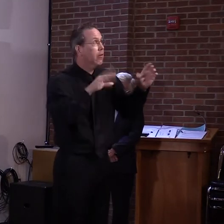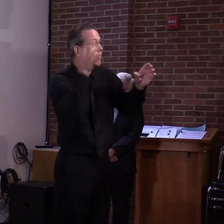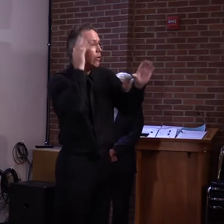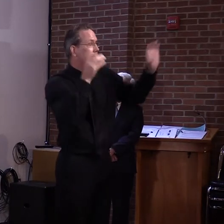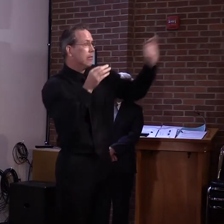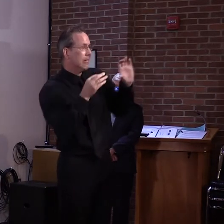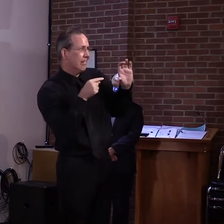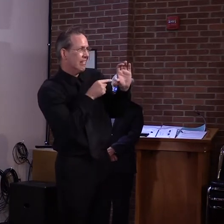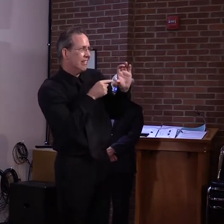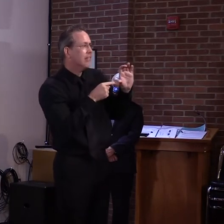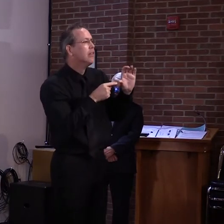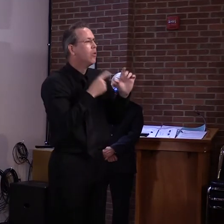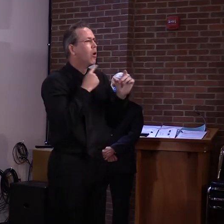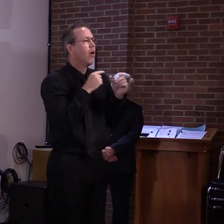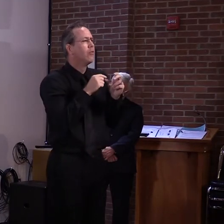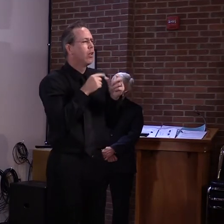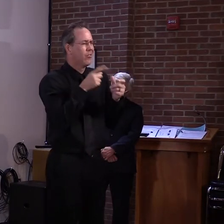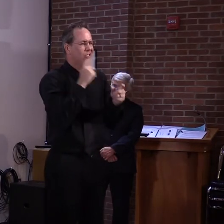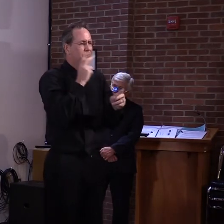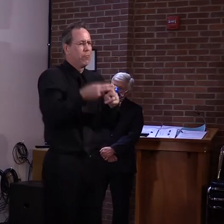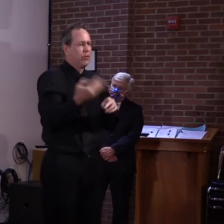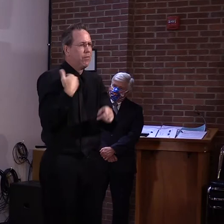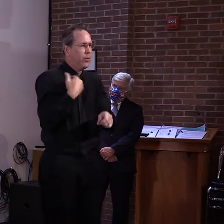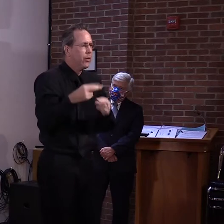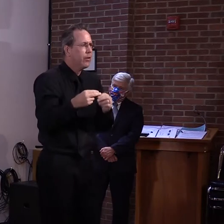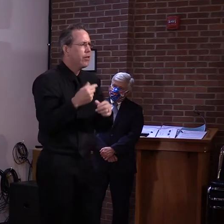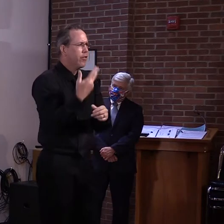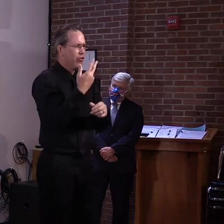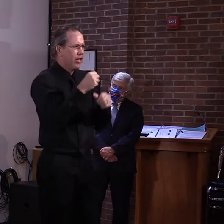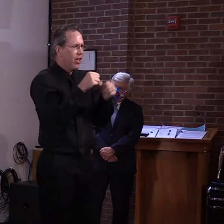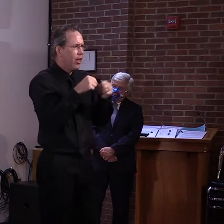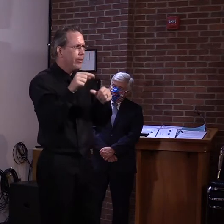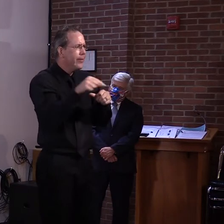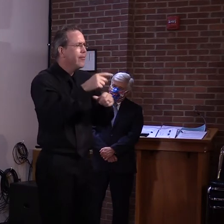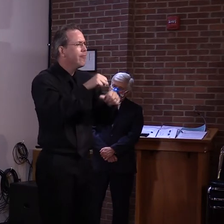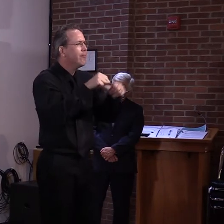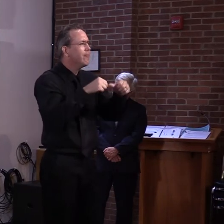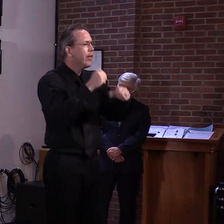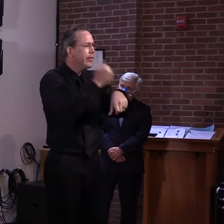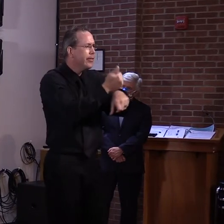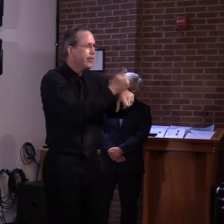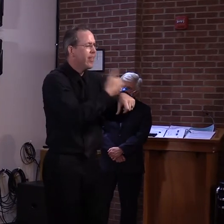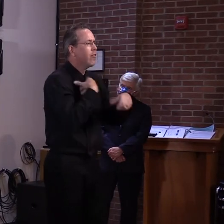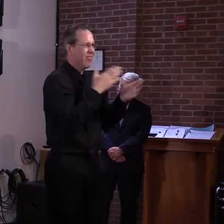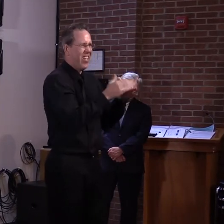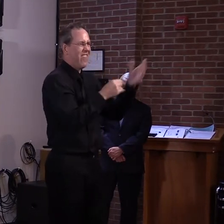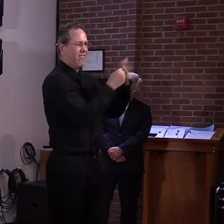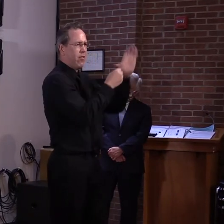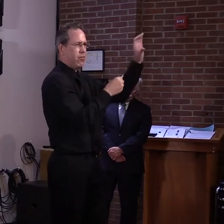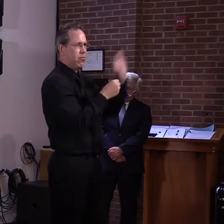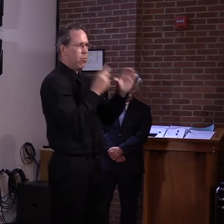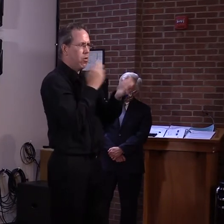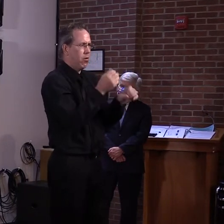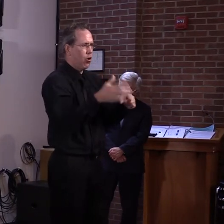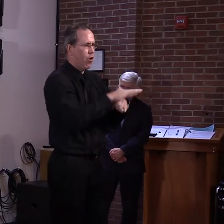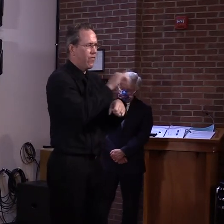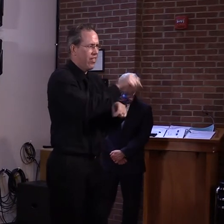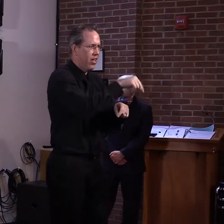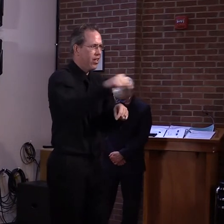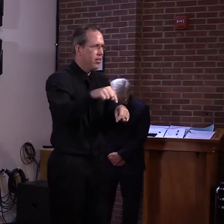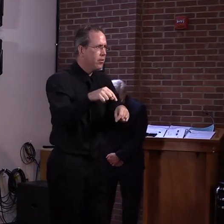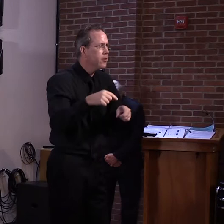parcel plan that we put together is going to be difficult for those in